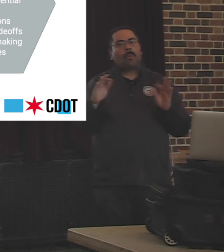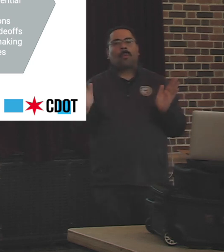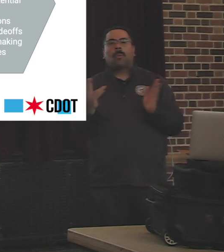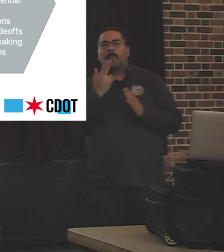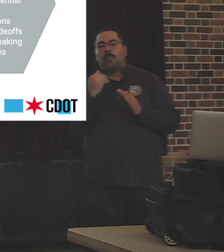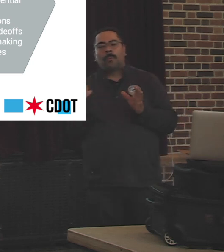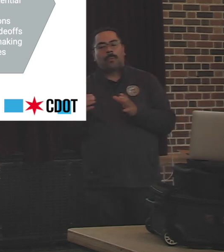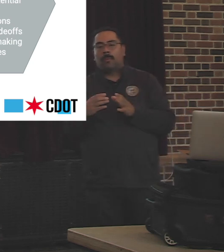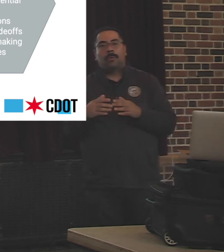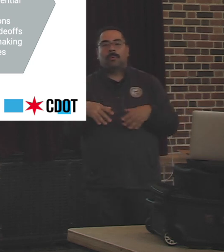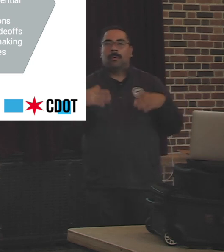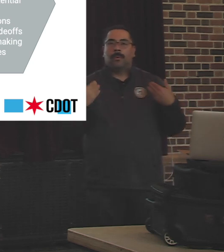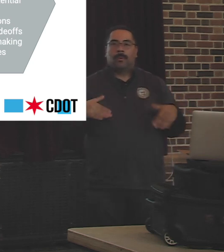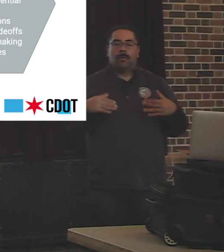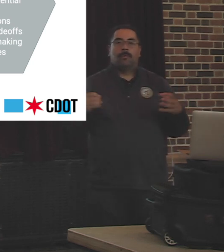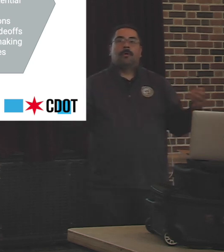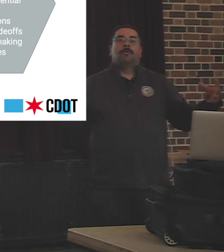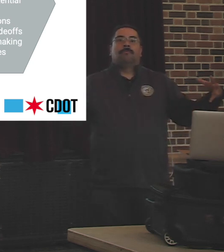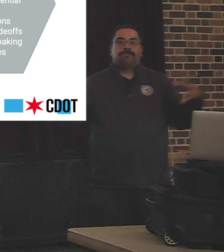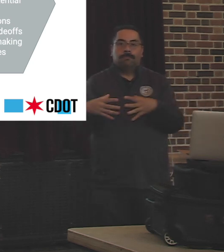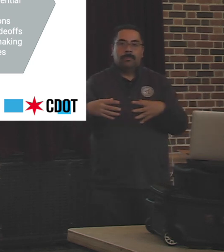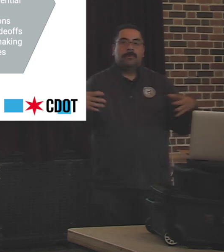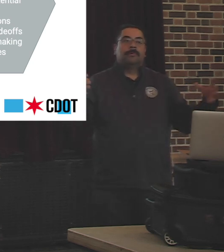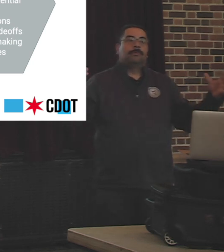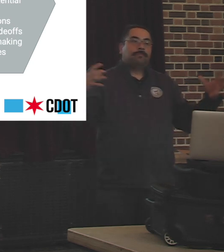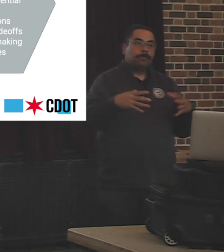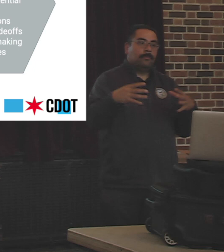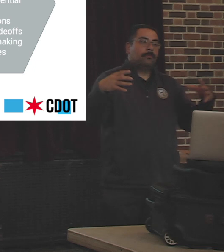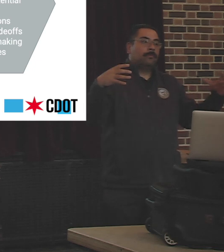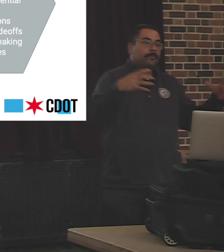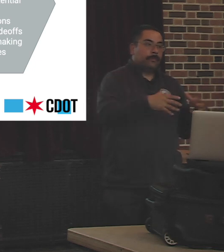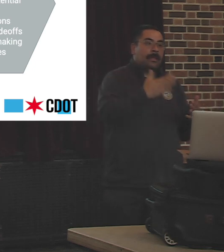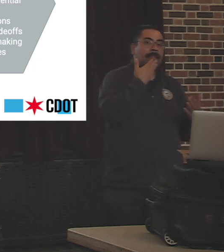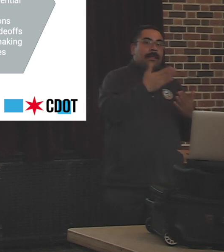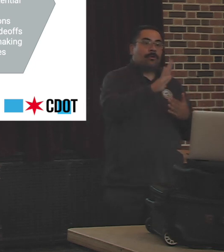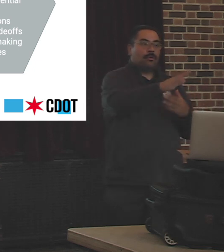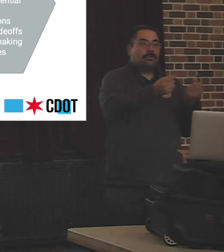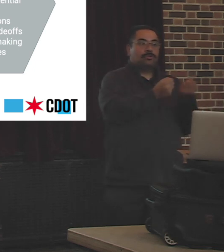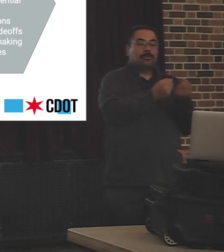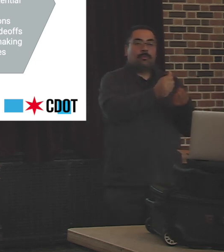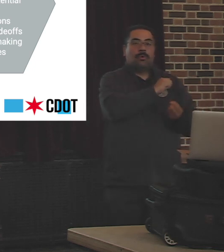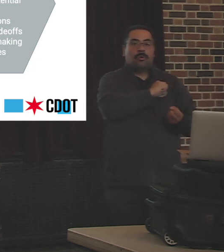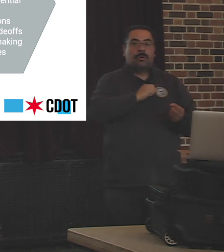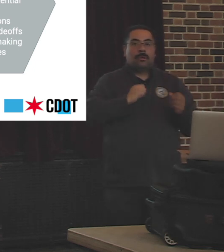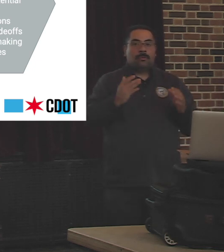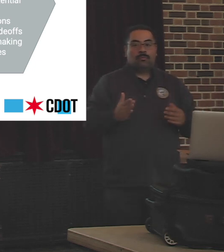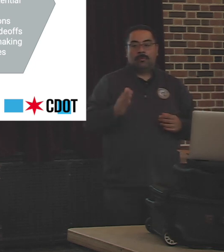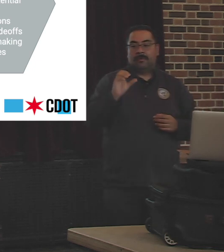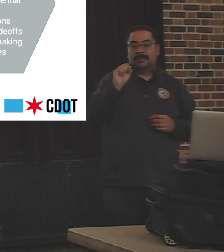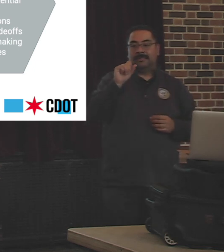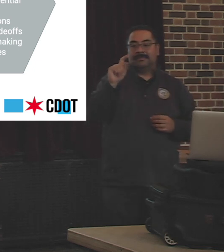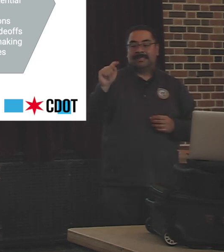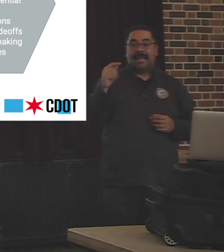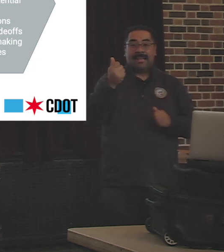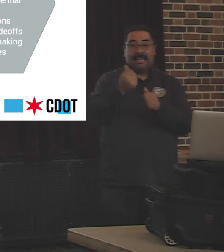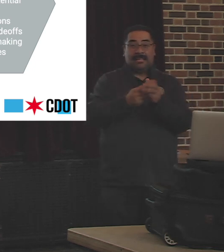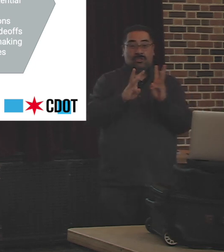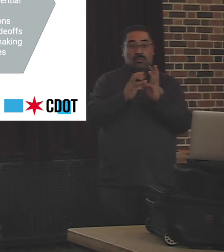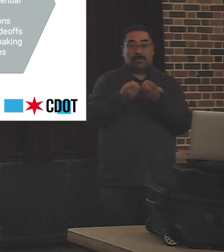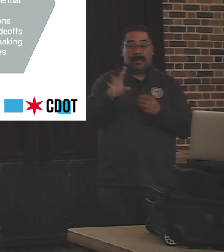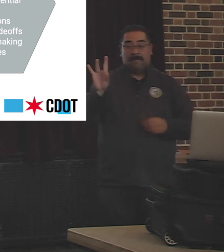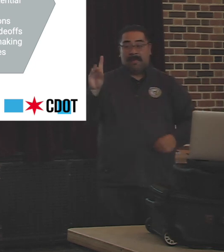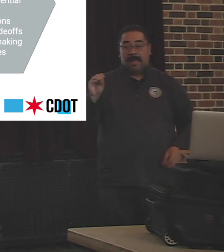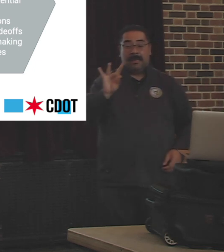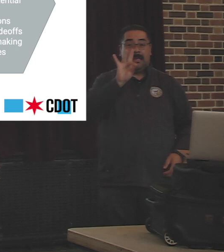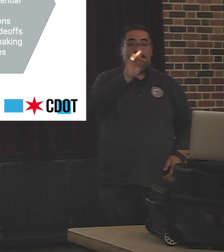were greatly attended. We thank your support, Alderwoman Scott. It was with like 80 people each workshop. So there were sort of